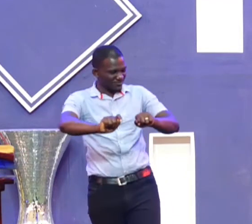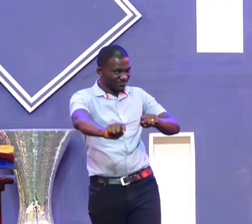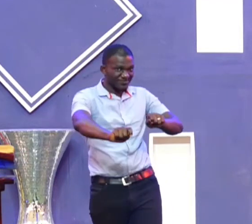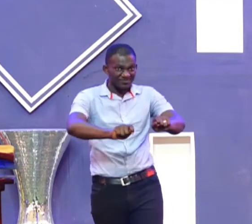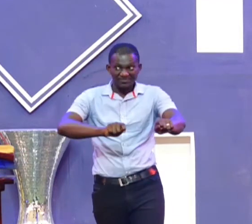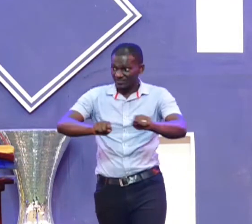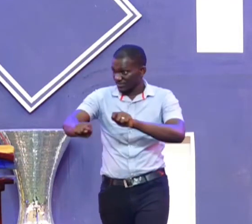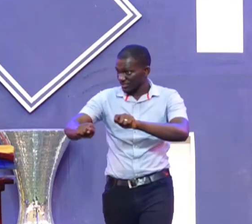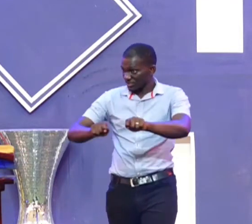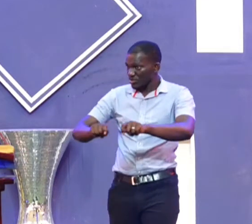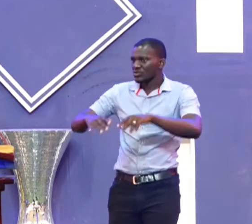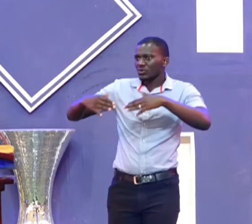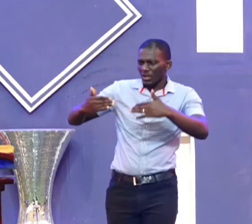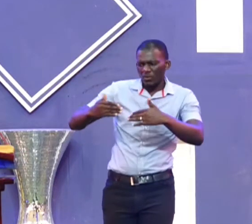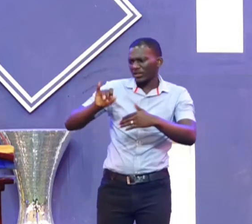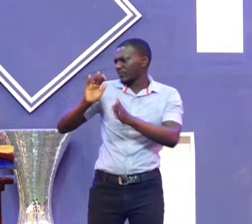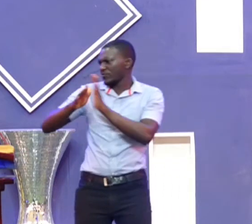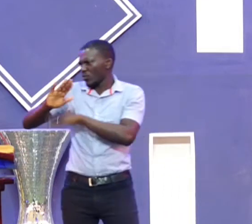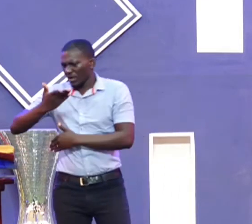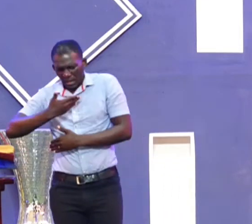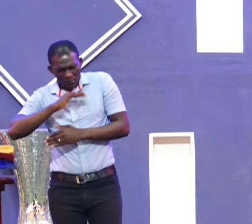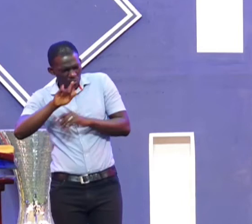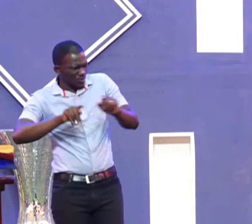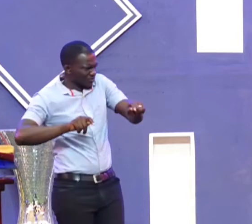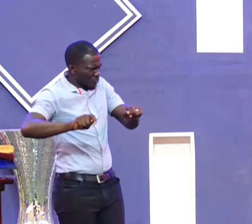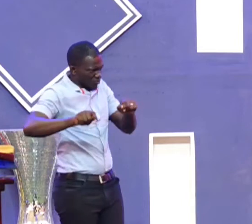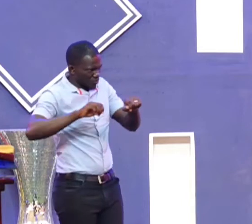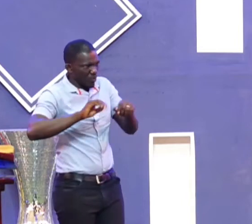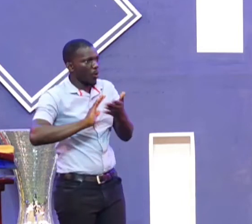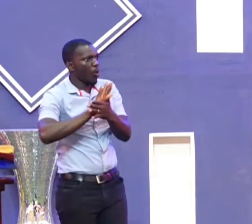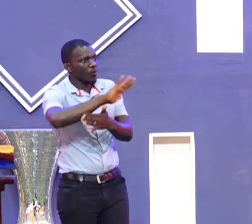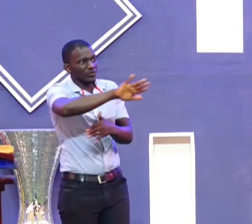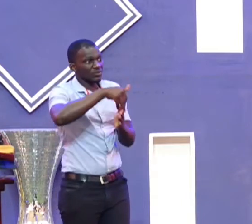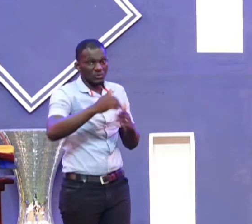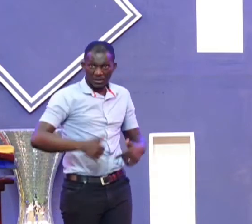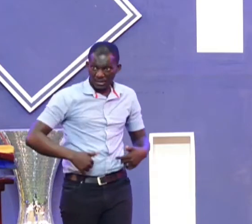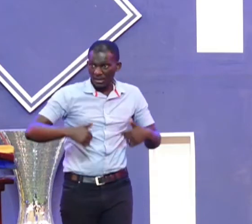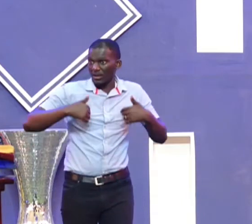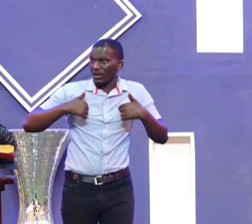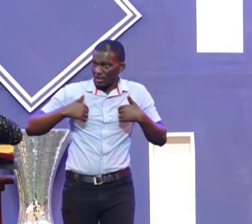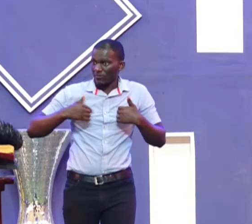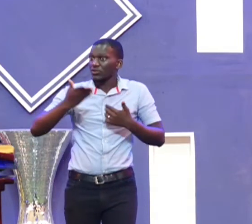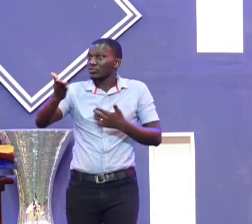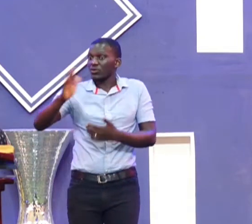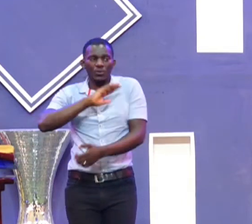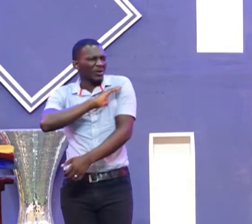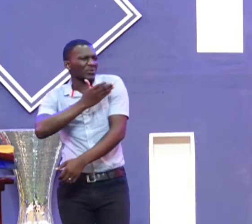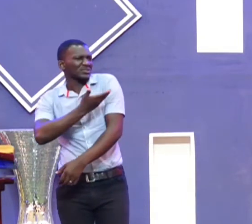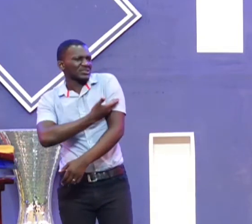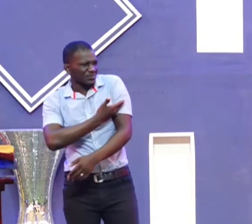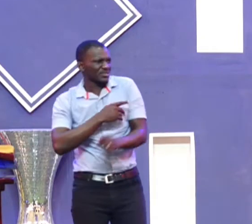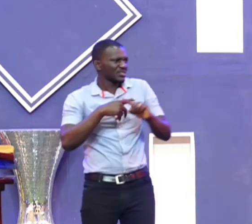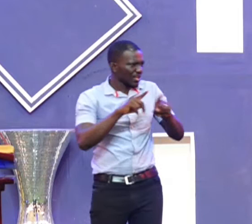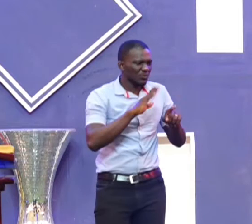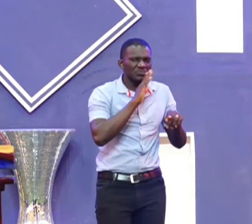areas of life. Kati bw'aba awambye areas ezo zonna, when he's ruling and reigning in all the areas, obusobozi bwe butandika okufuluma mu ffe nga